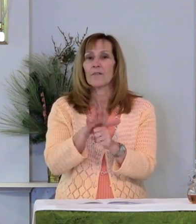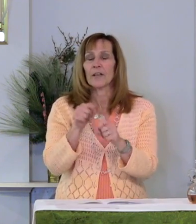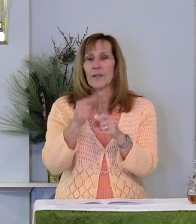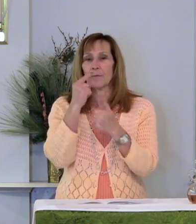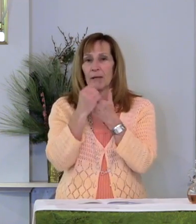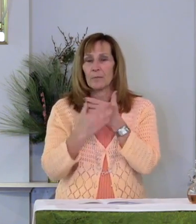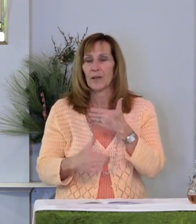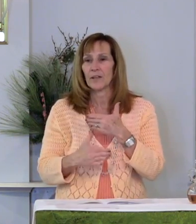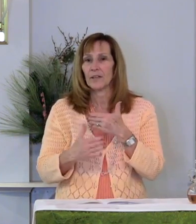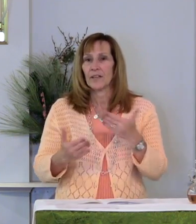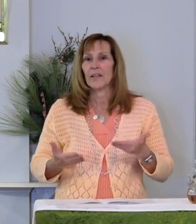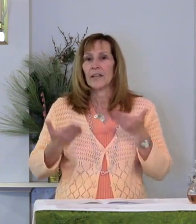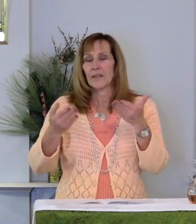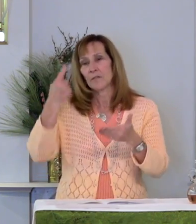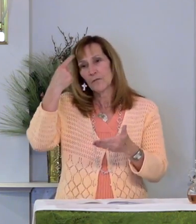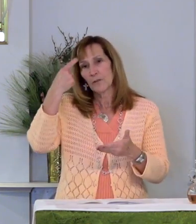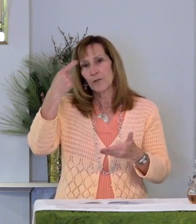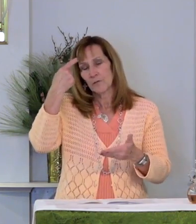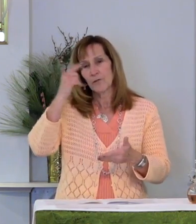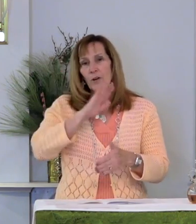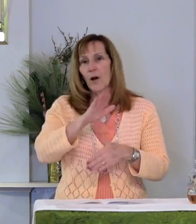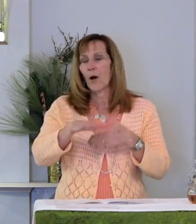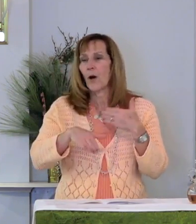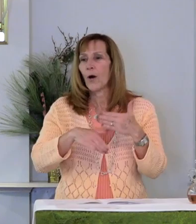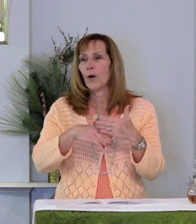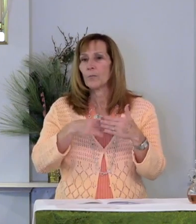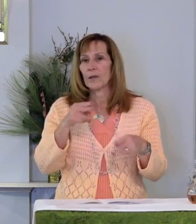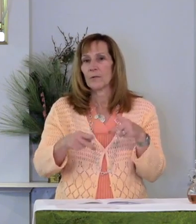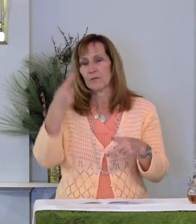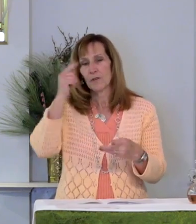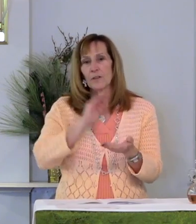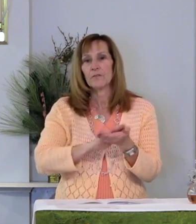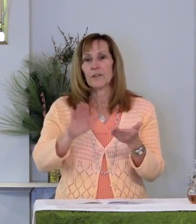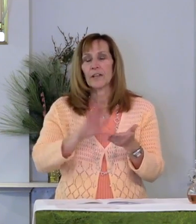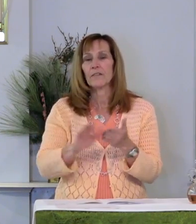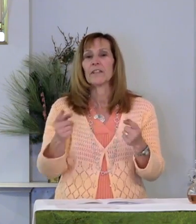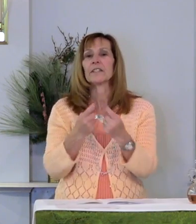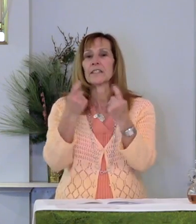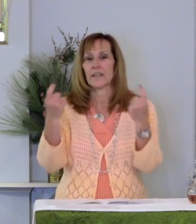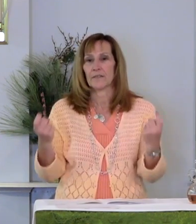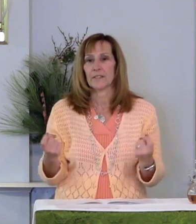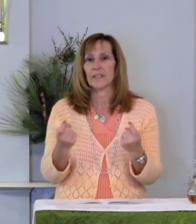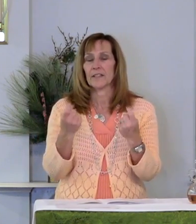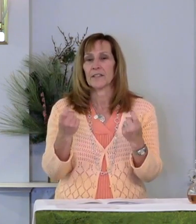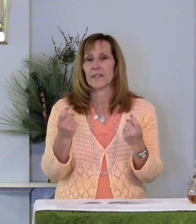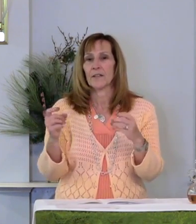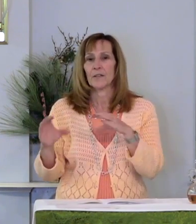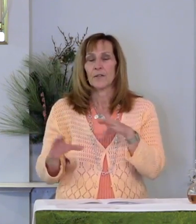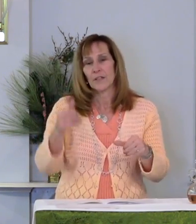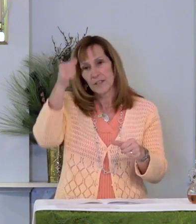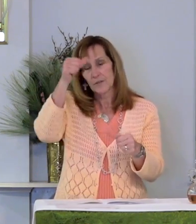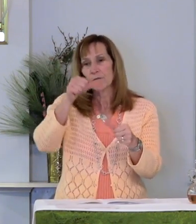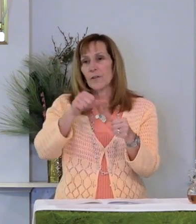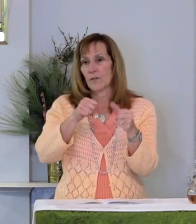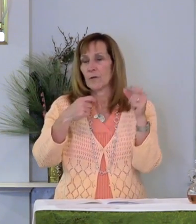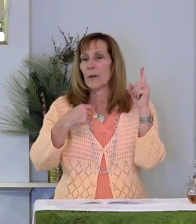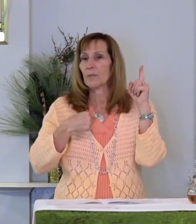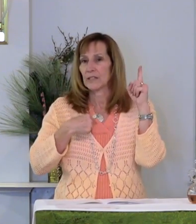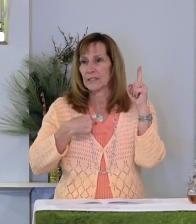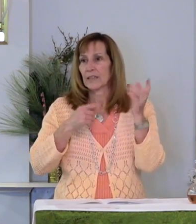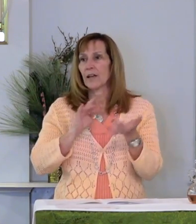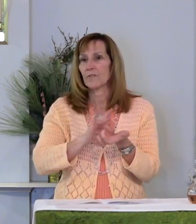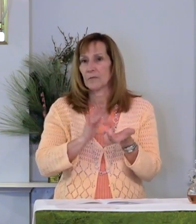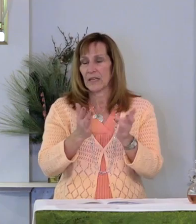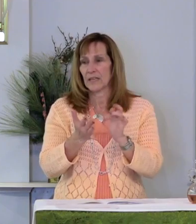in my blood, shed for you and for all people for the forgiveness of sin. Do this for the